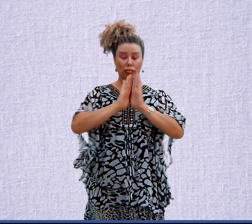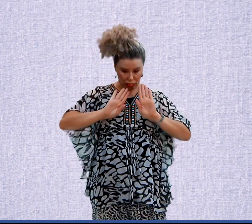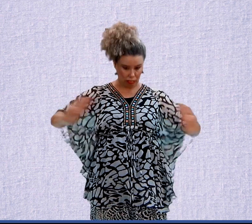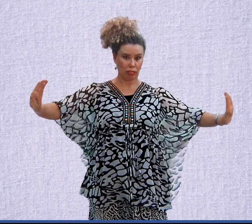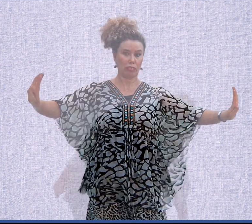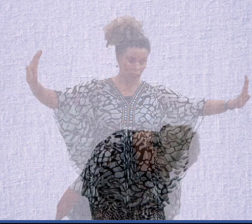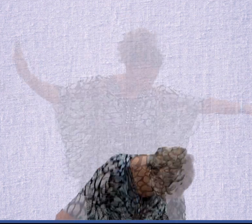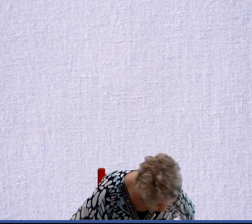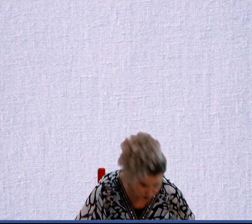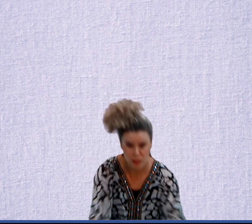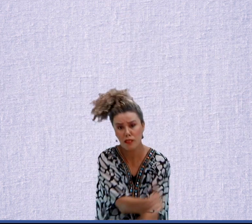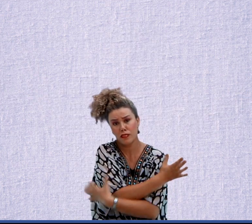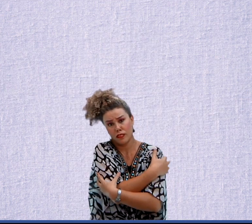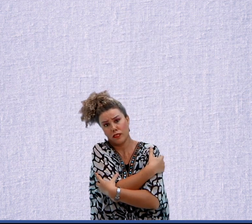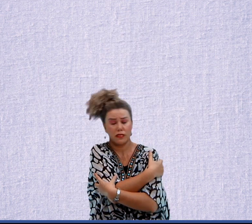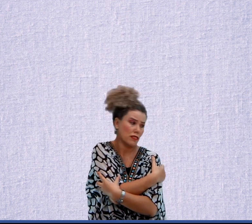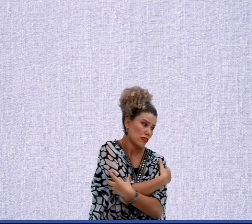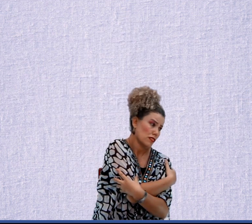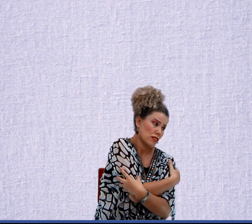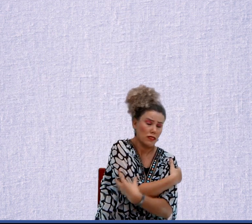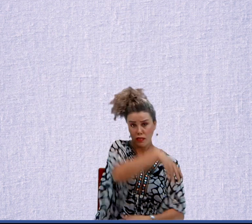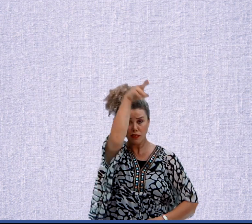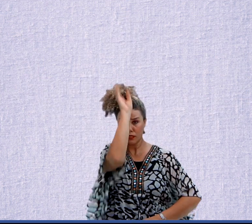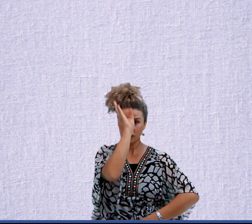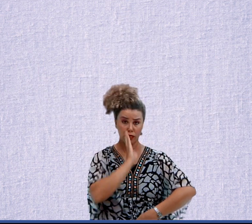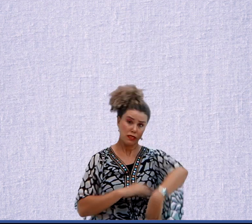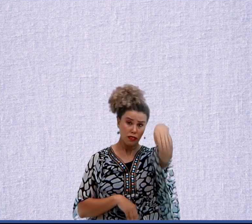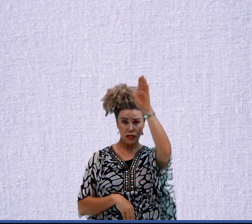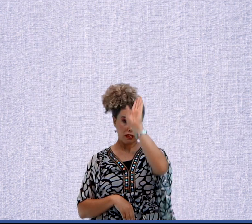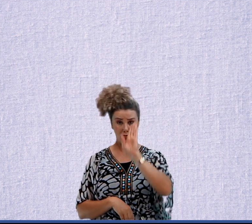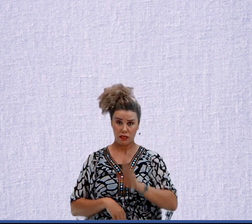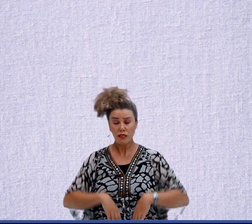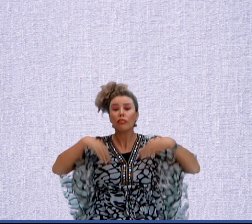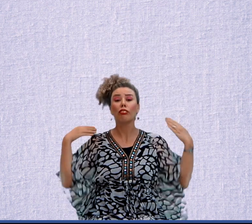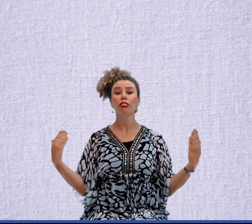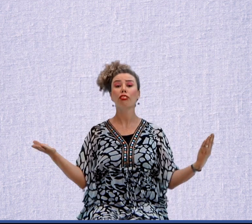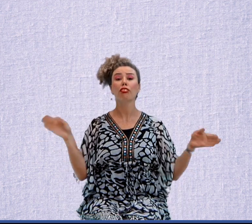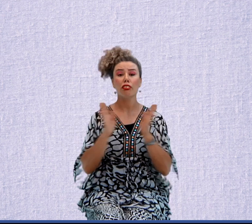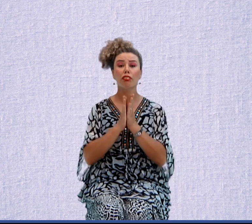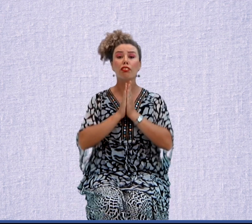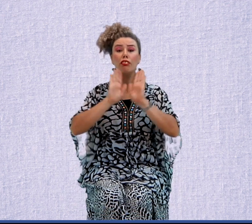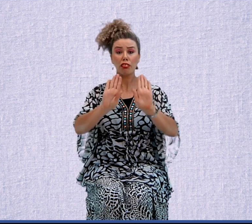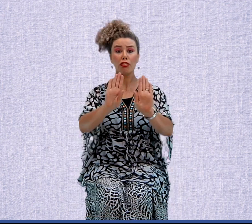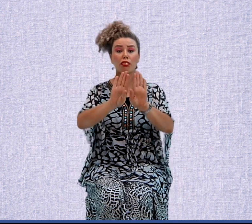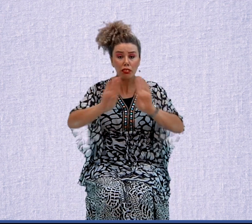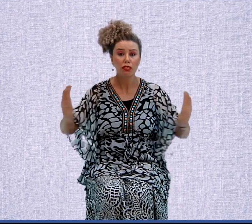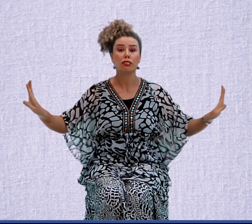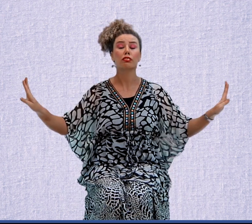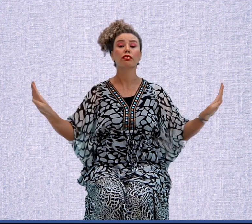gonna stop apartheid when it floods the news like a sinking cruise? Who's gonna